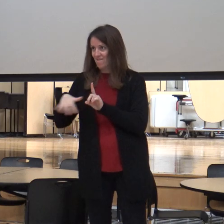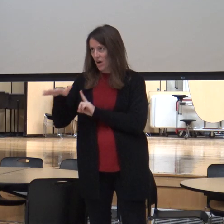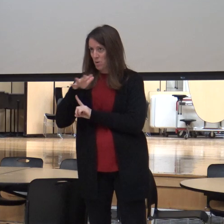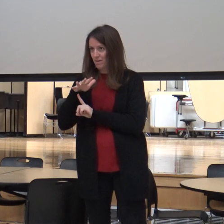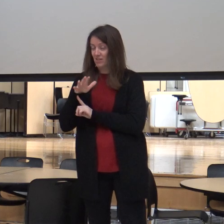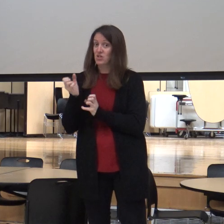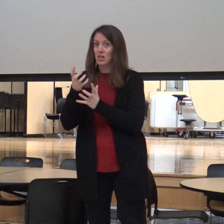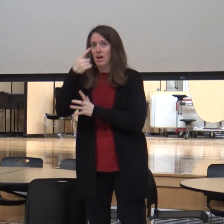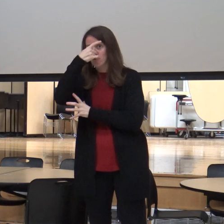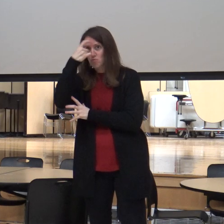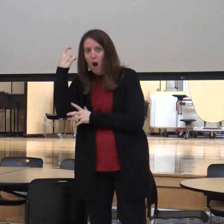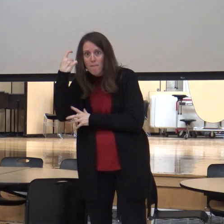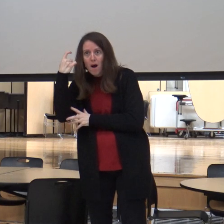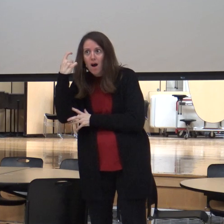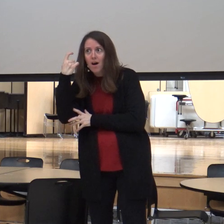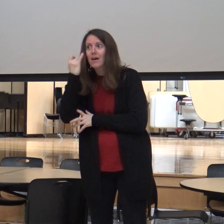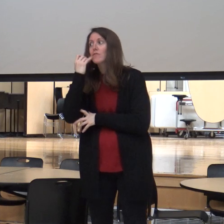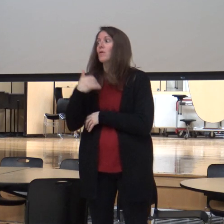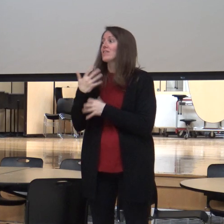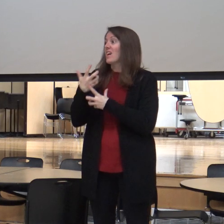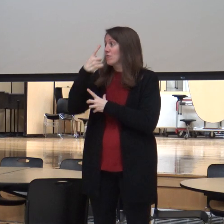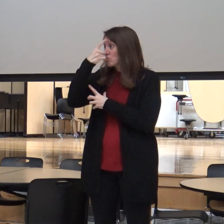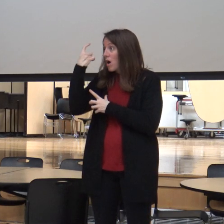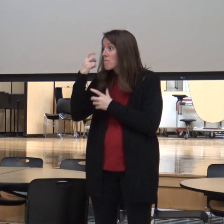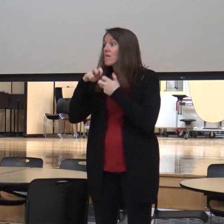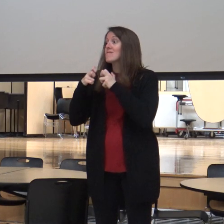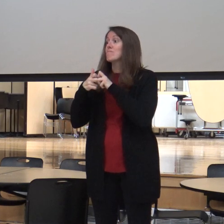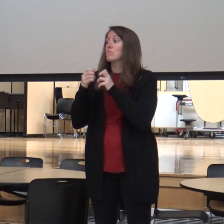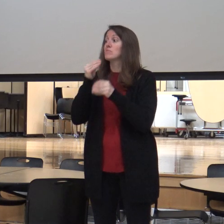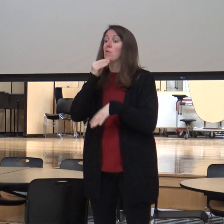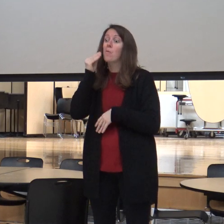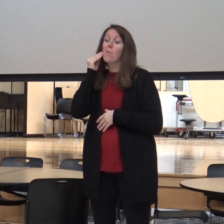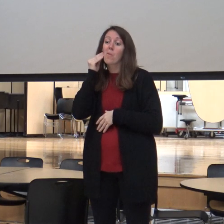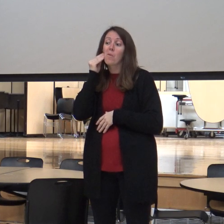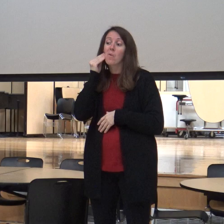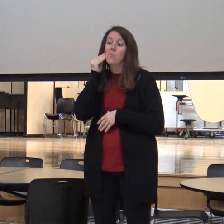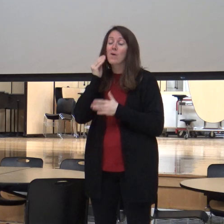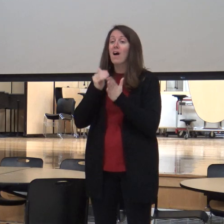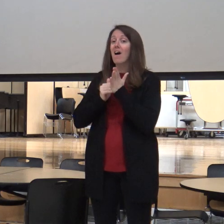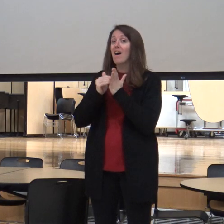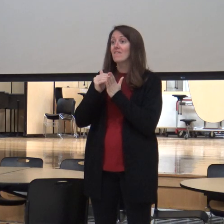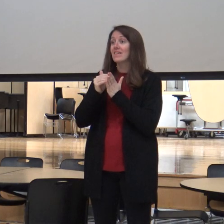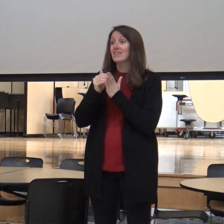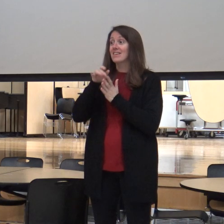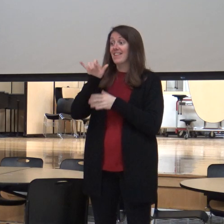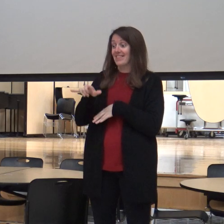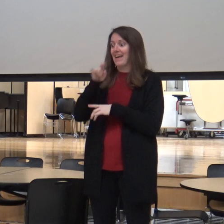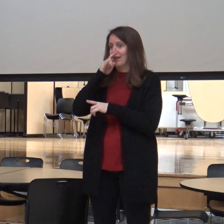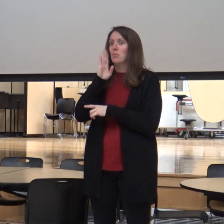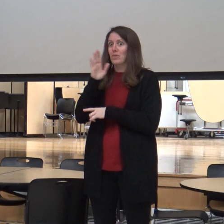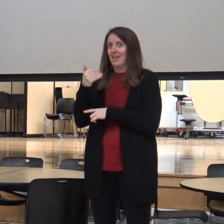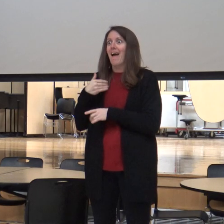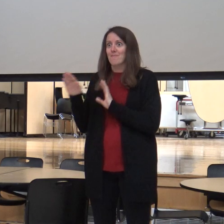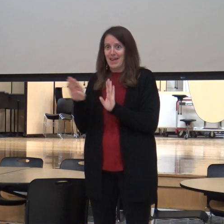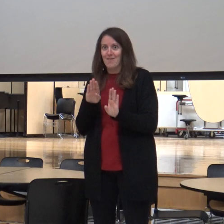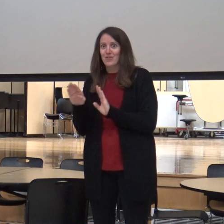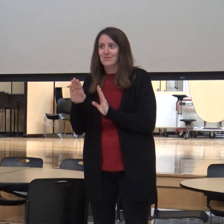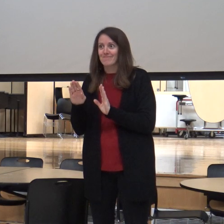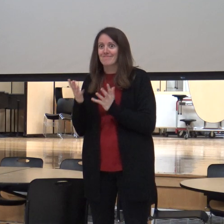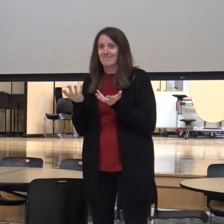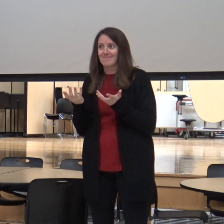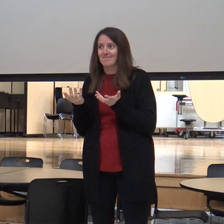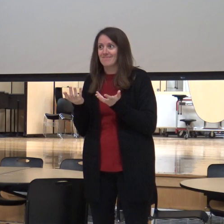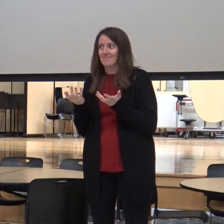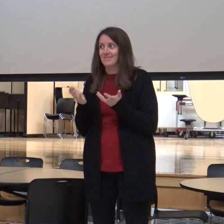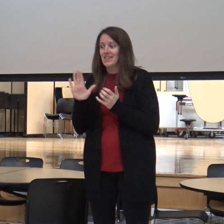whenever you have a lot of trauma and you have a lot of issues at home, so a lot of times that the kid is going to have behavioral issues, right? Or upbringing